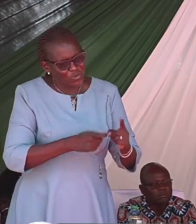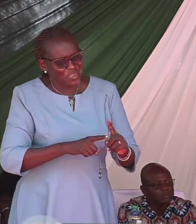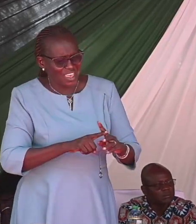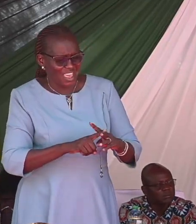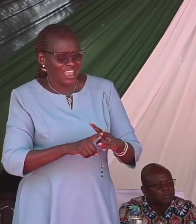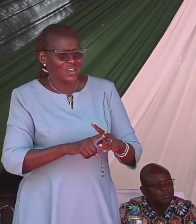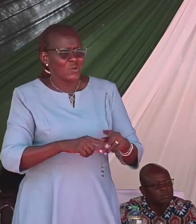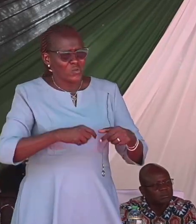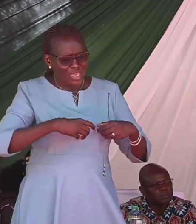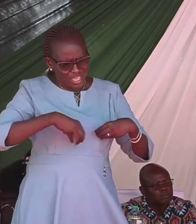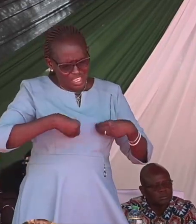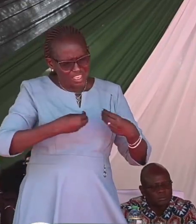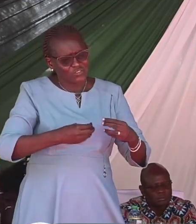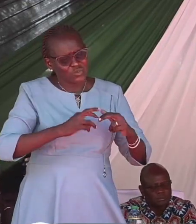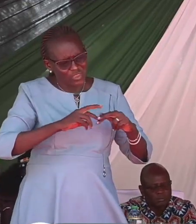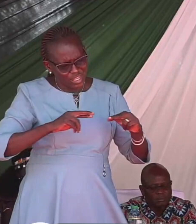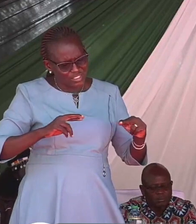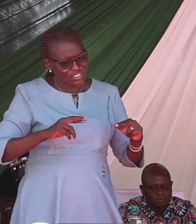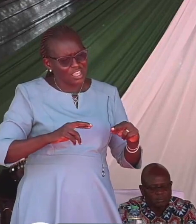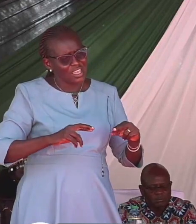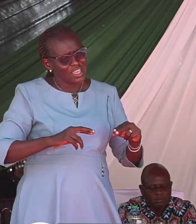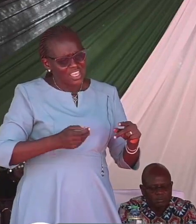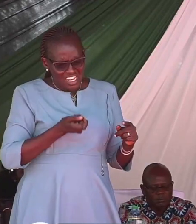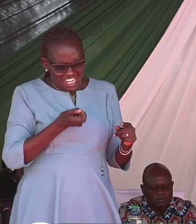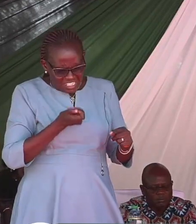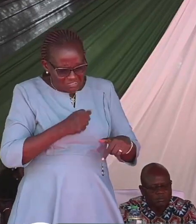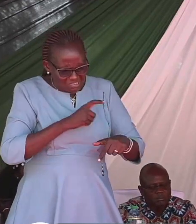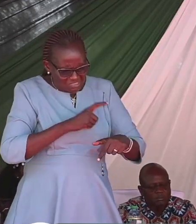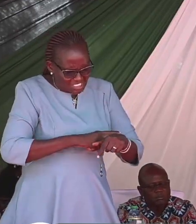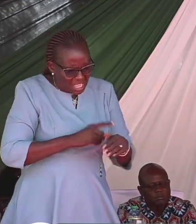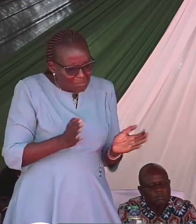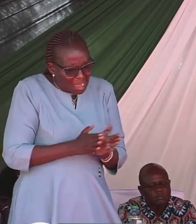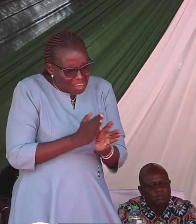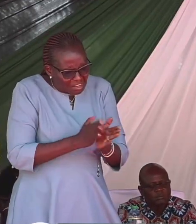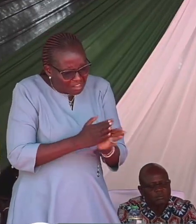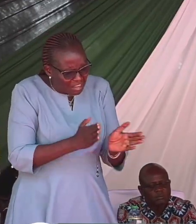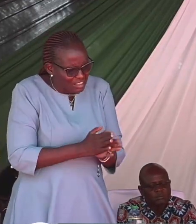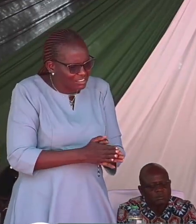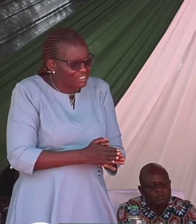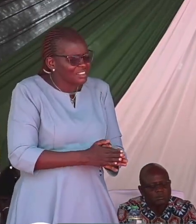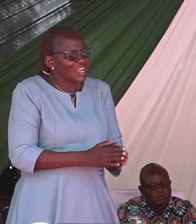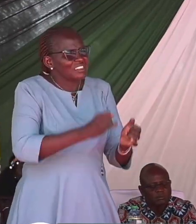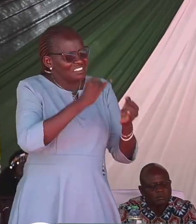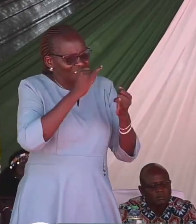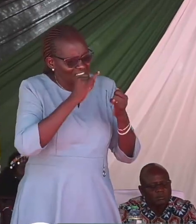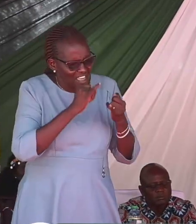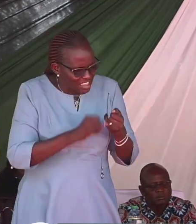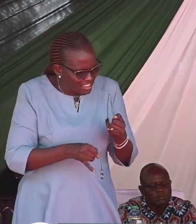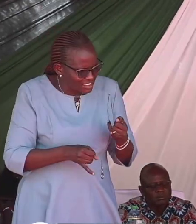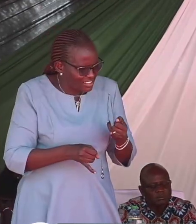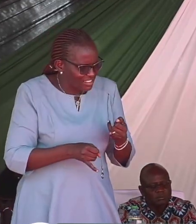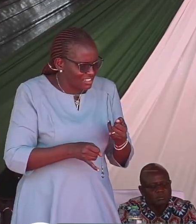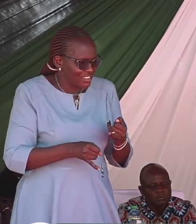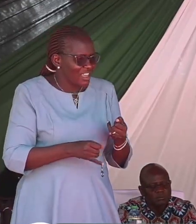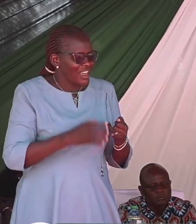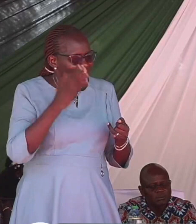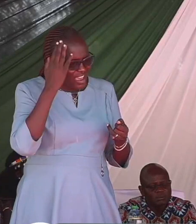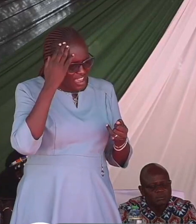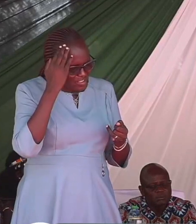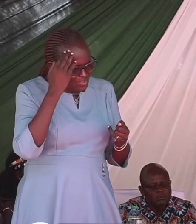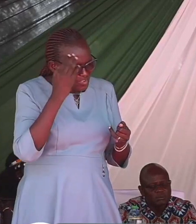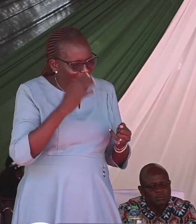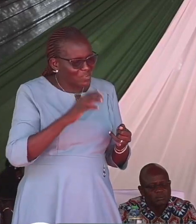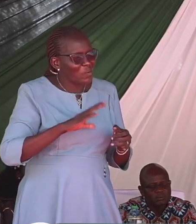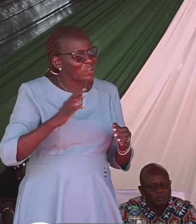academician. We are given very little time and we are hurried and it becomes the end, and I know we are the owners of this